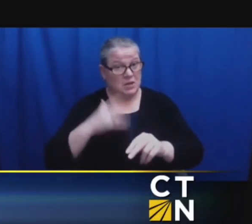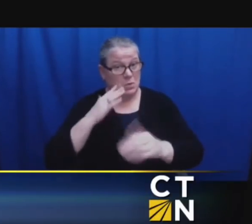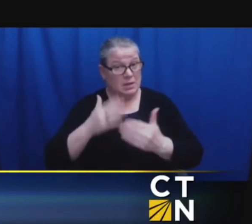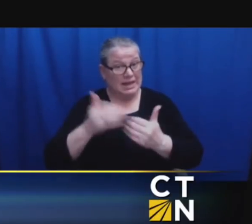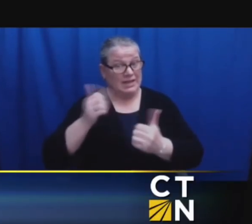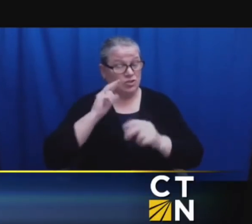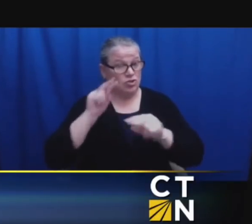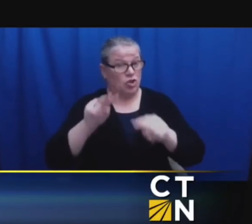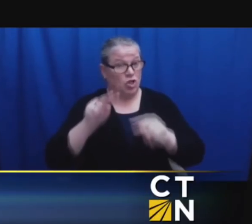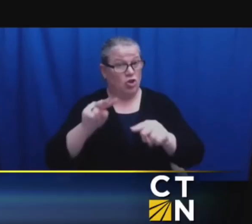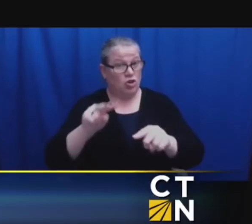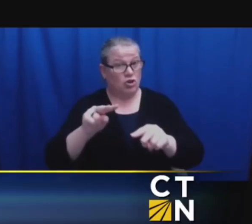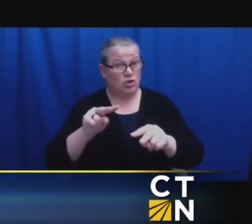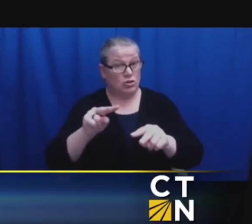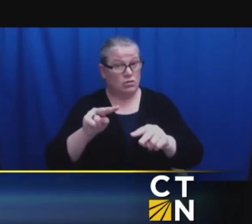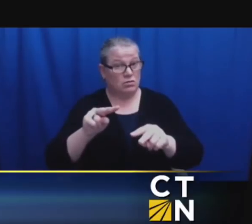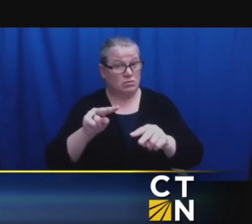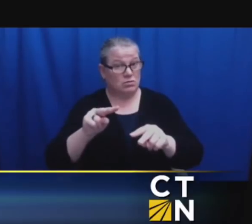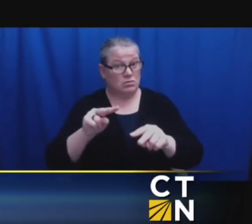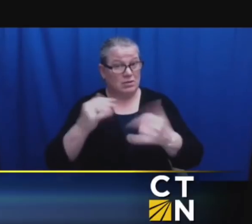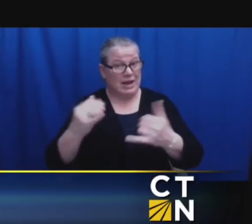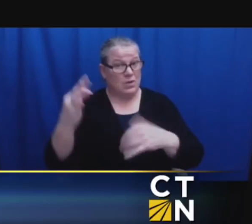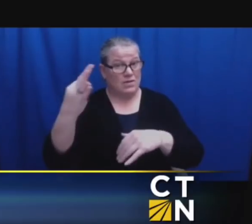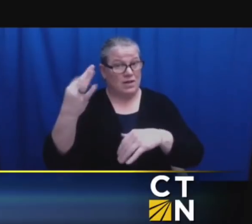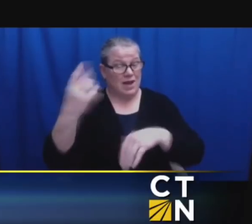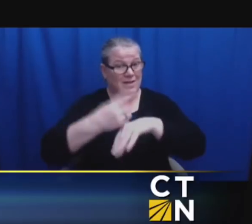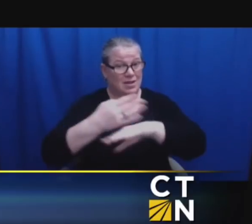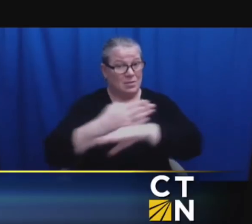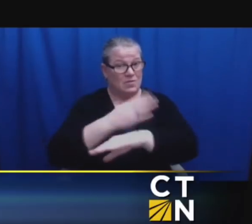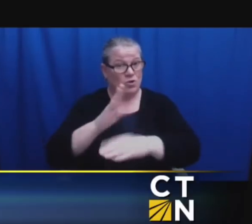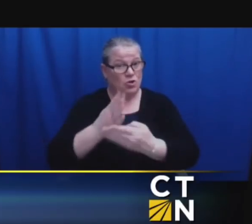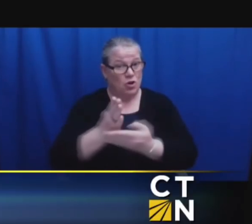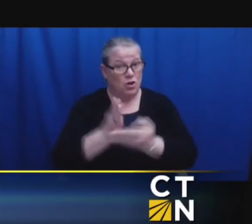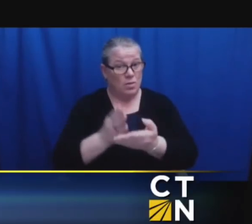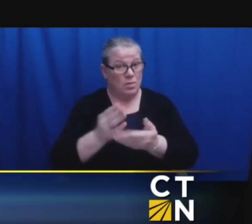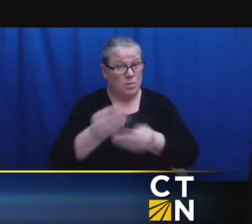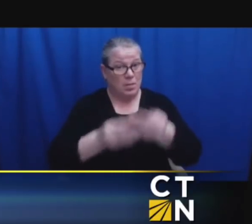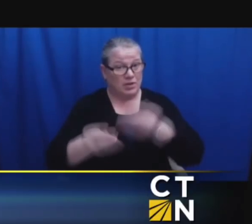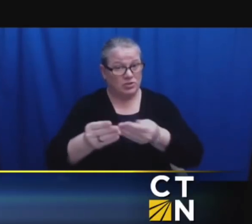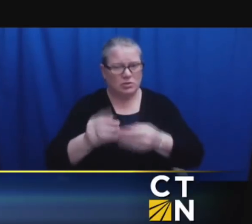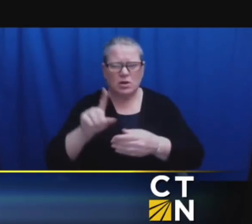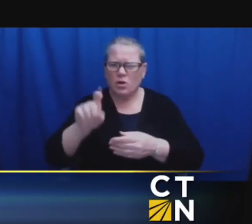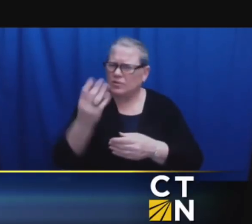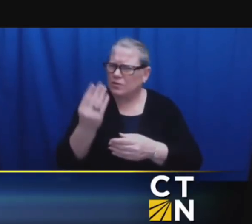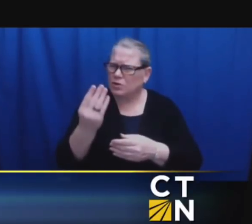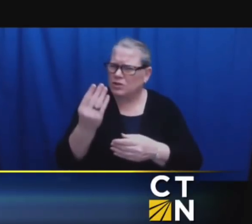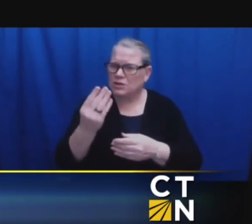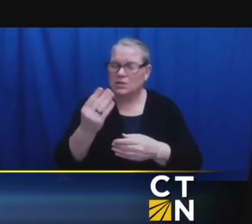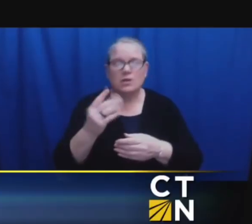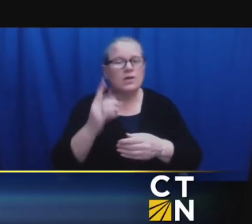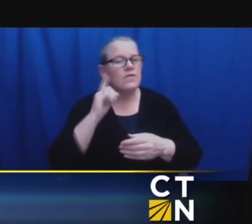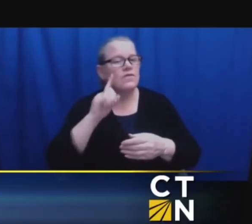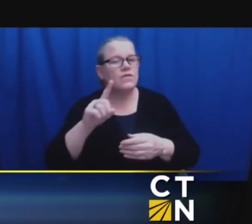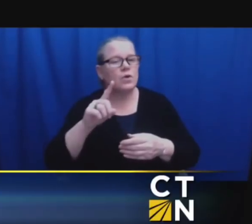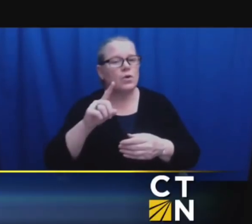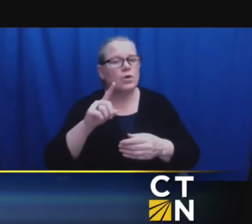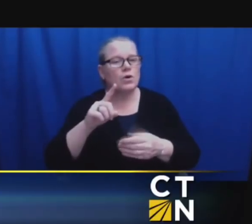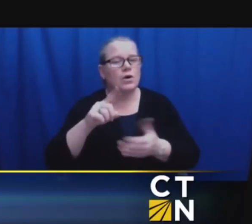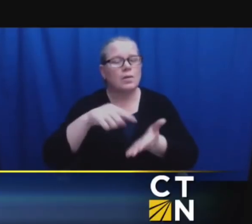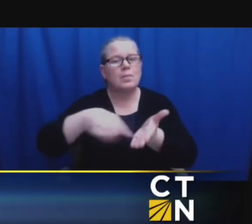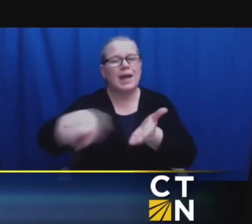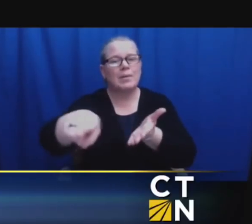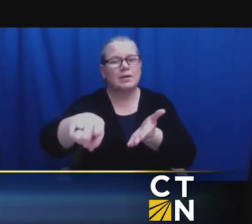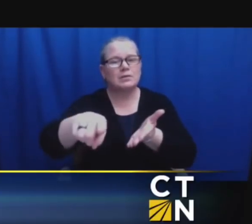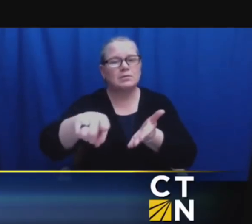budget. What was that? 114 for what? For pilot payment in lieu of taxes for hosting